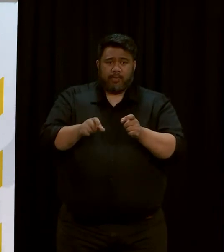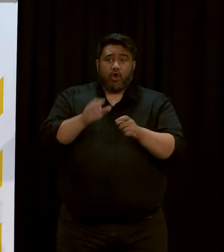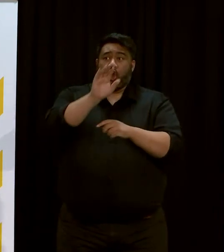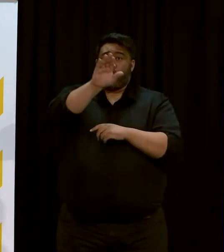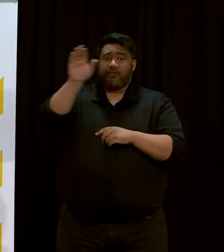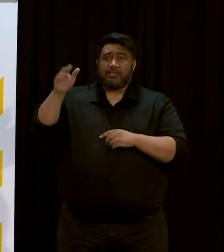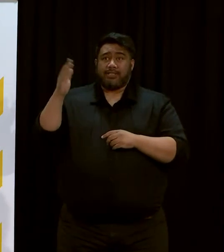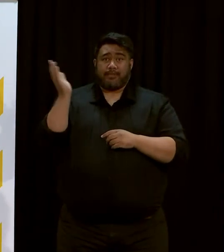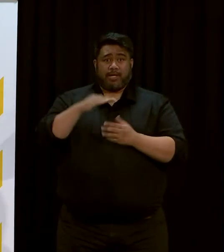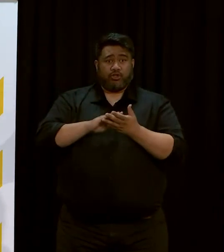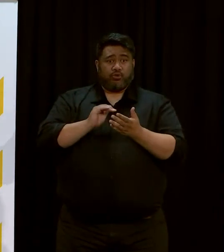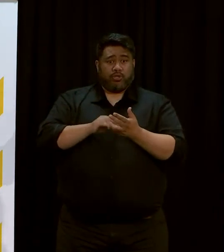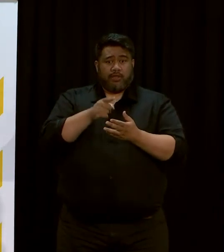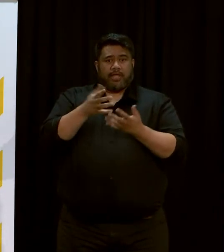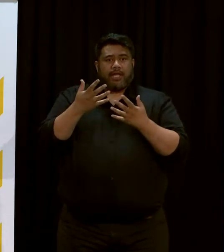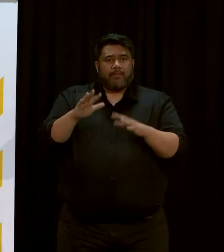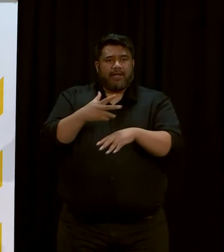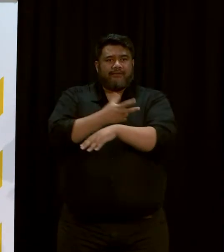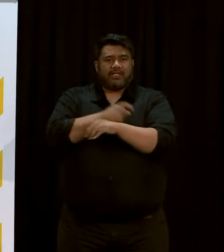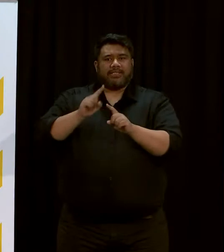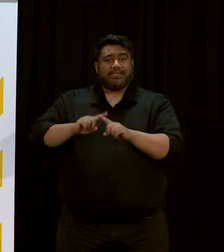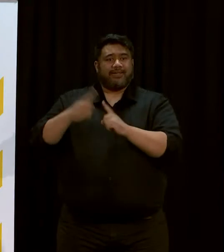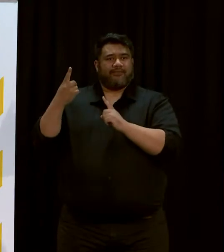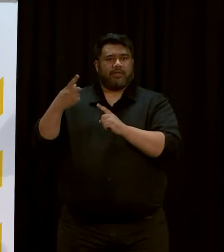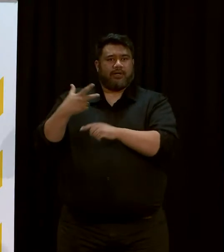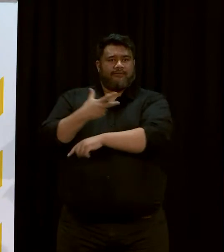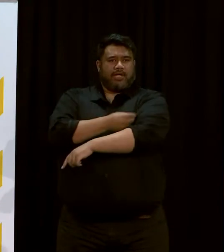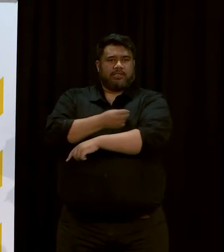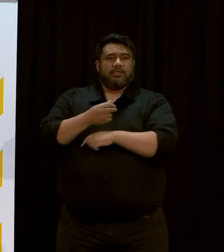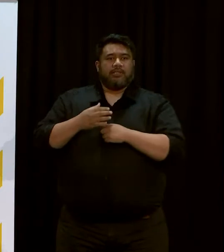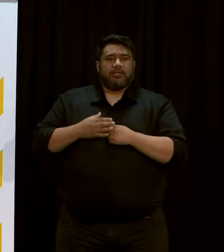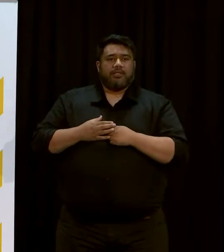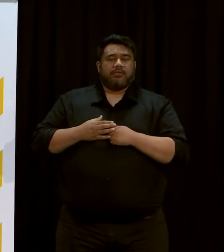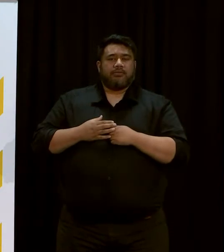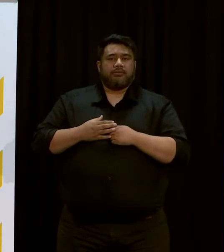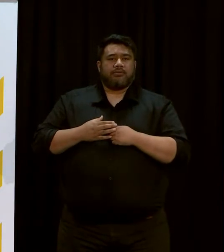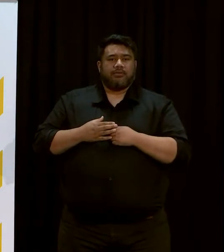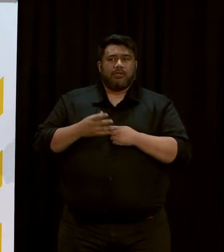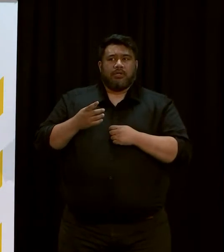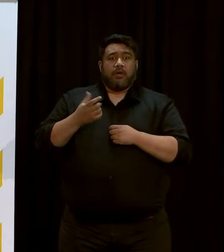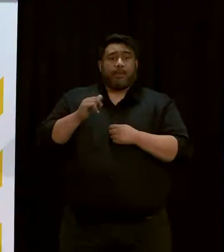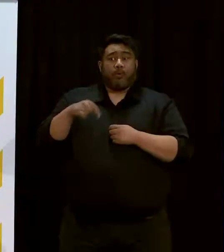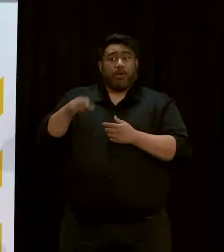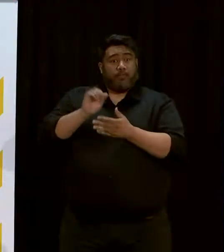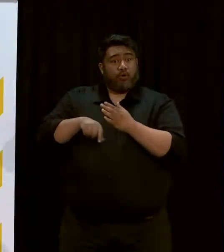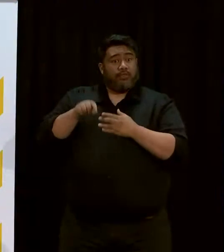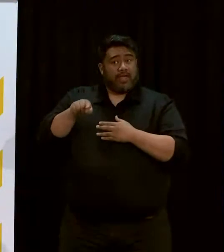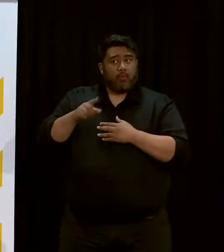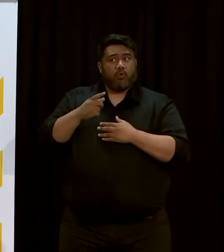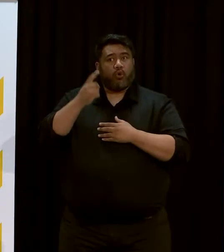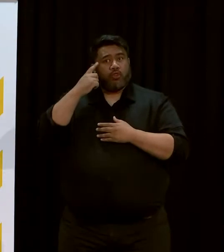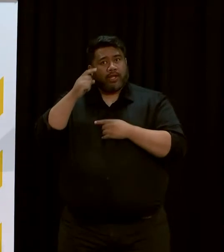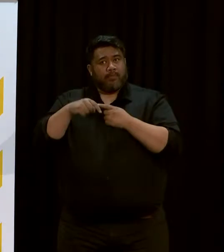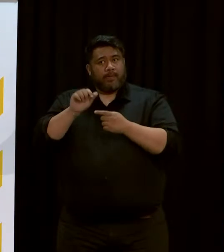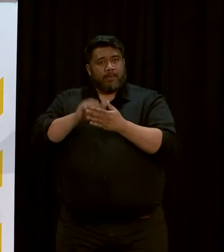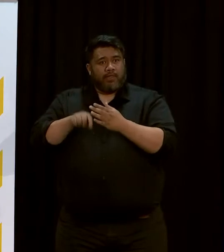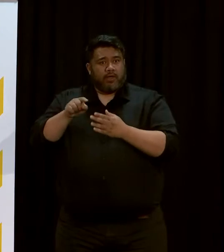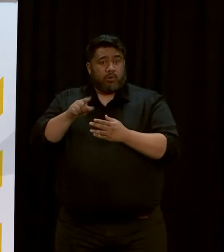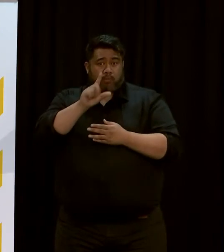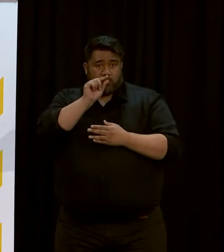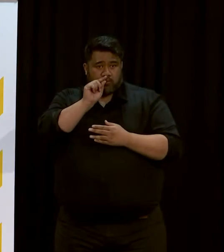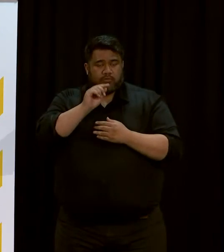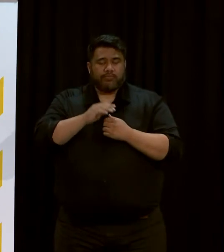have been vaccinated by vaccines that we ourselves at some point have either been involved in purchasing or have considered purchasing. And so we are working to ensure that we